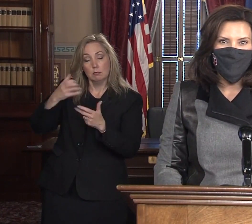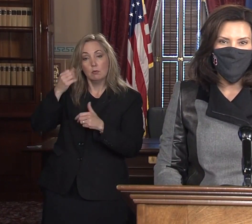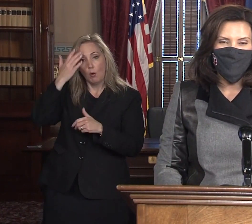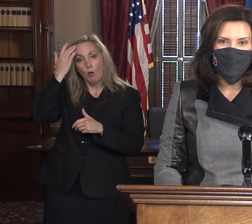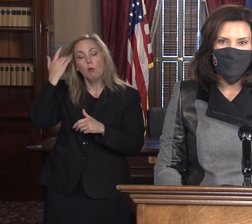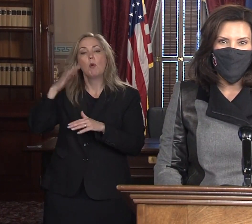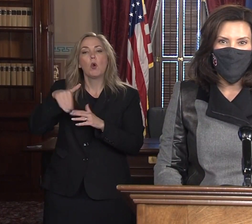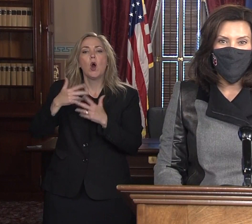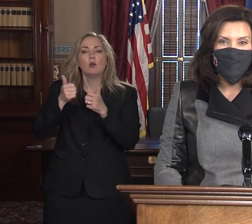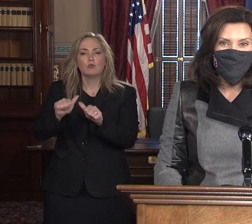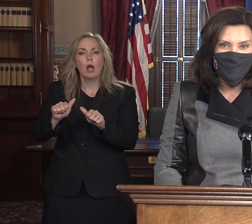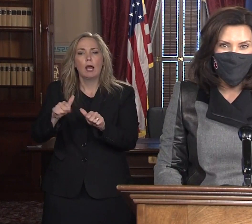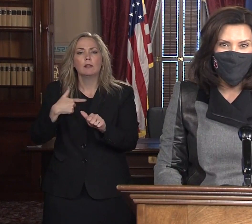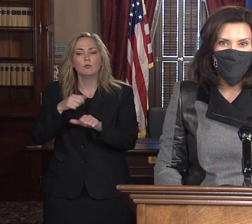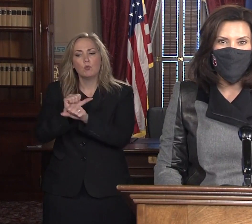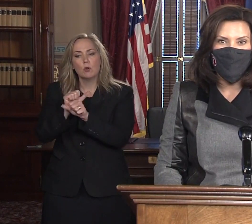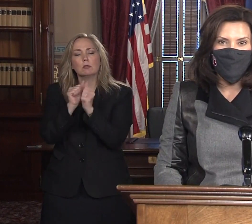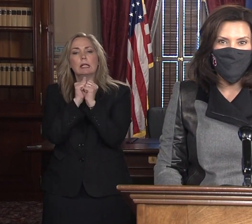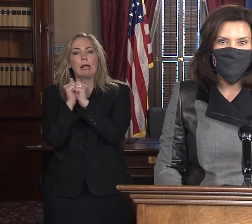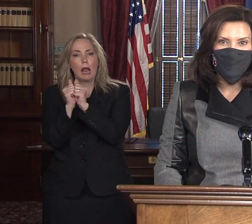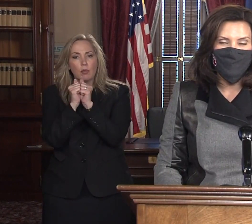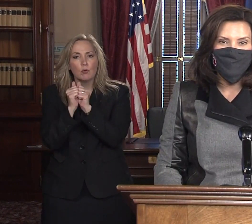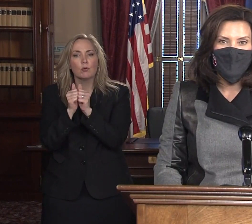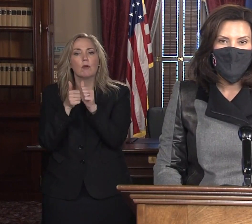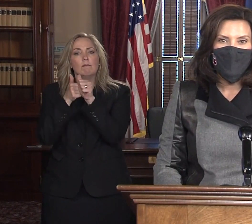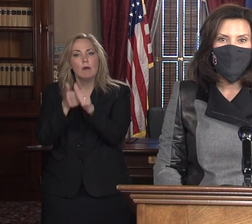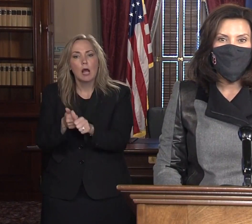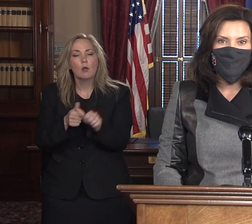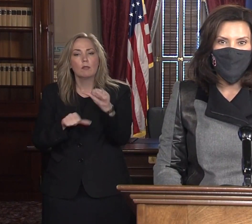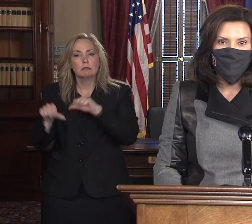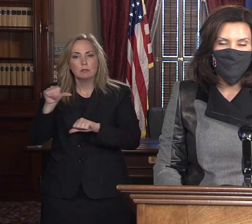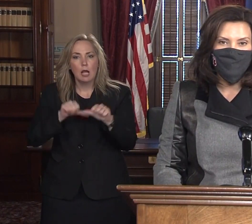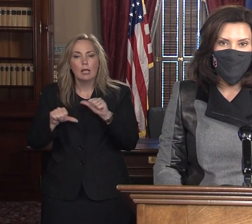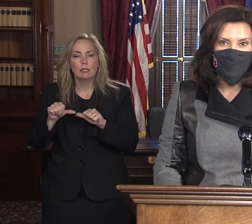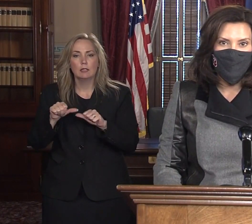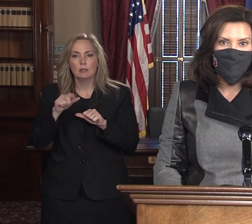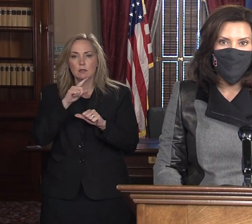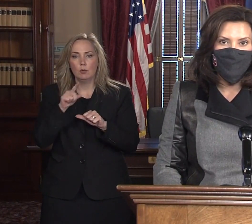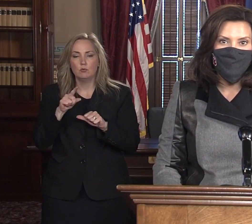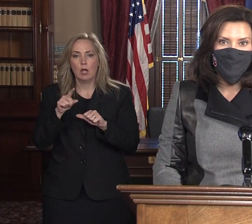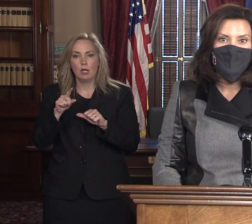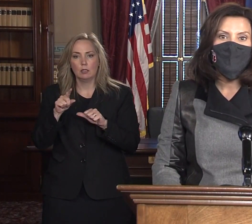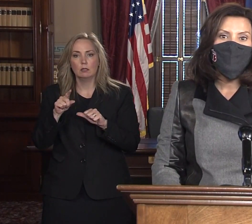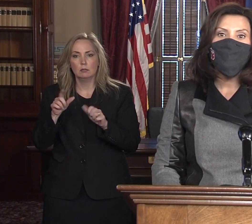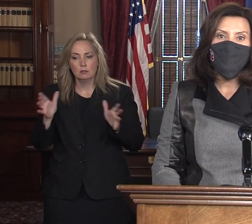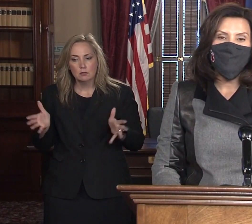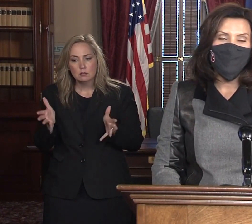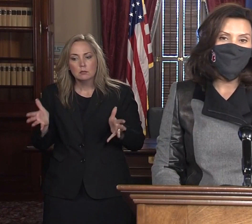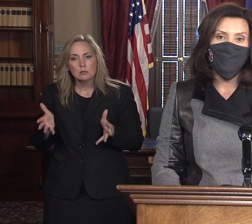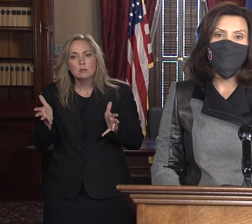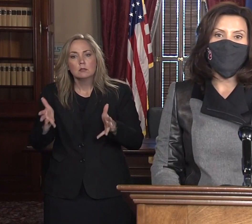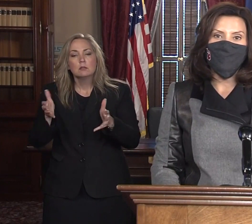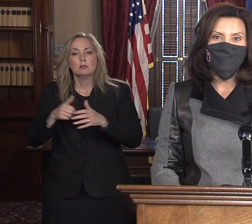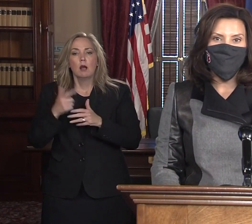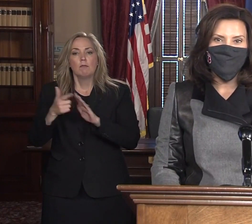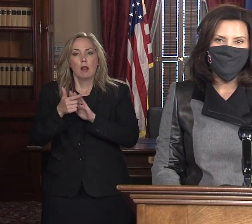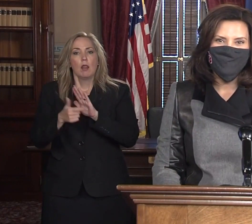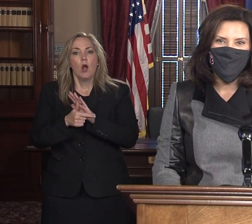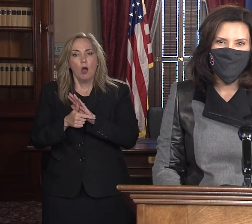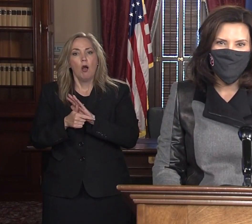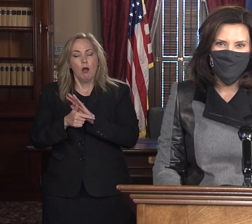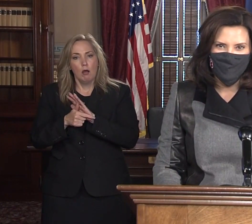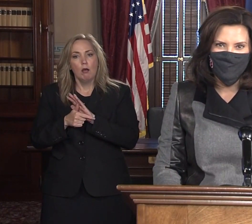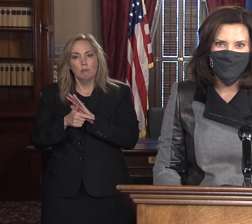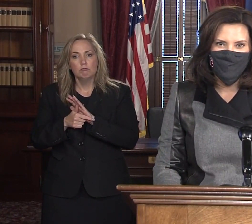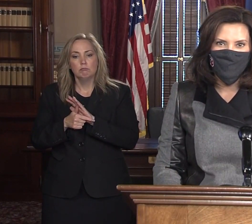trying to make sure that we work together, we follow the science, and we lift up the spirit of the law, which is